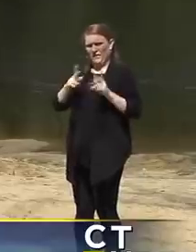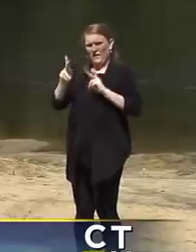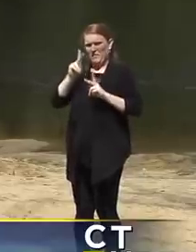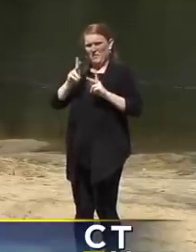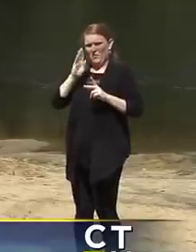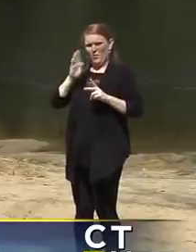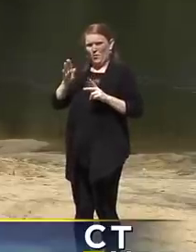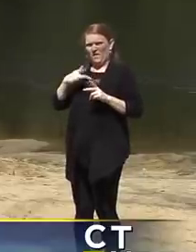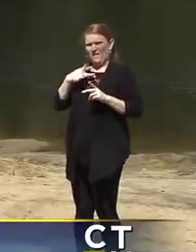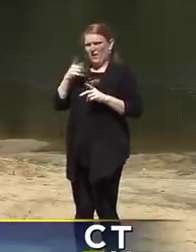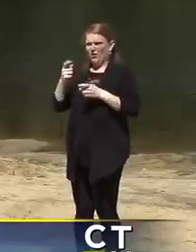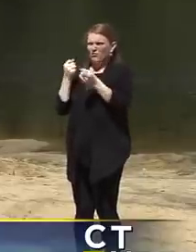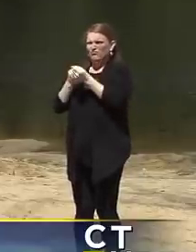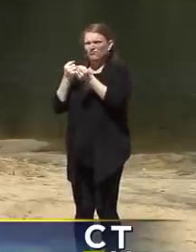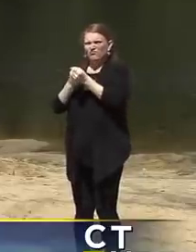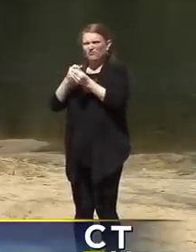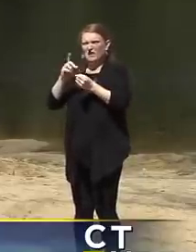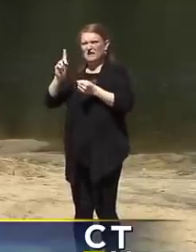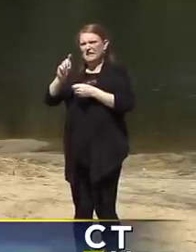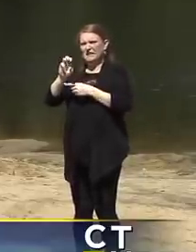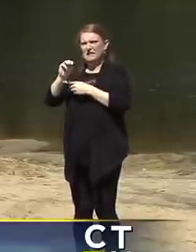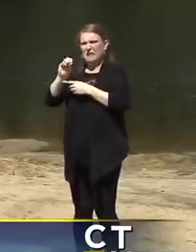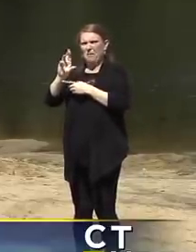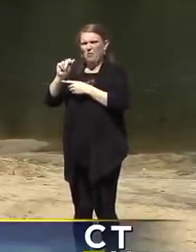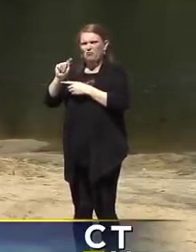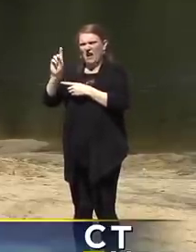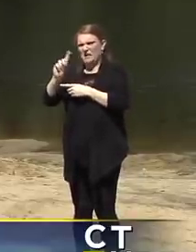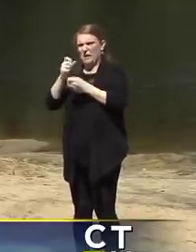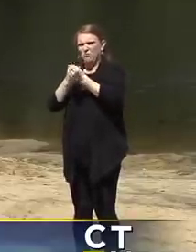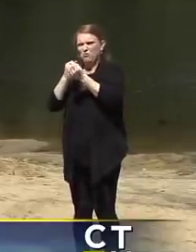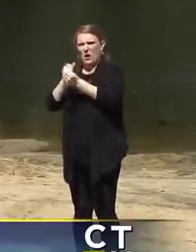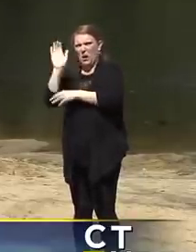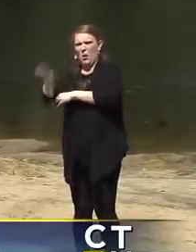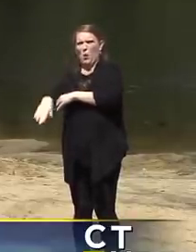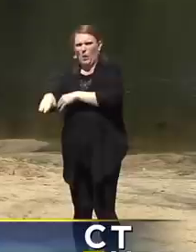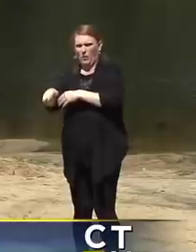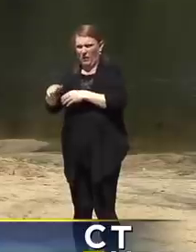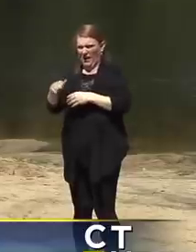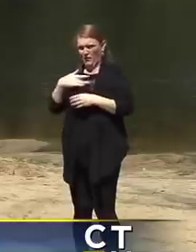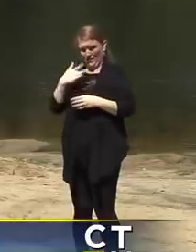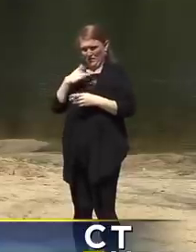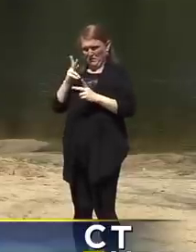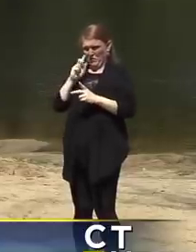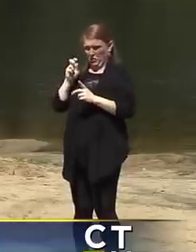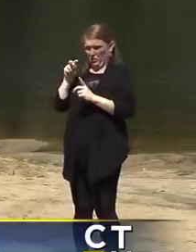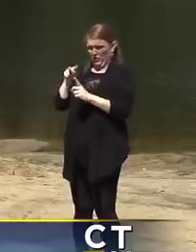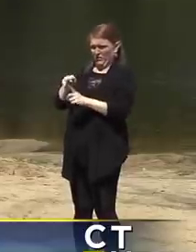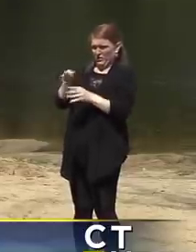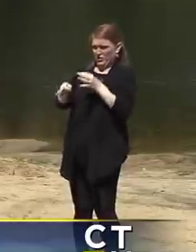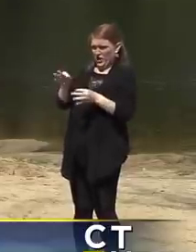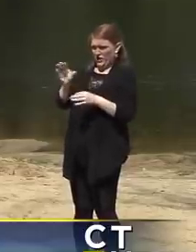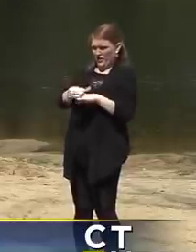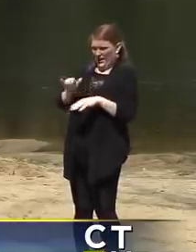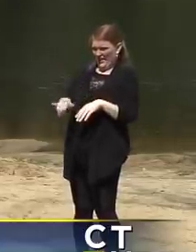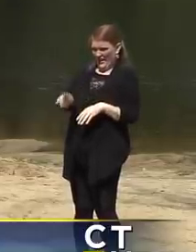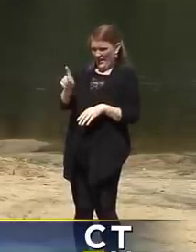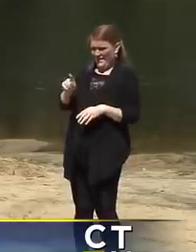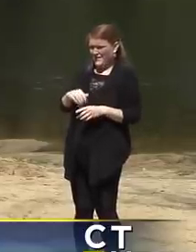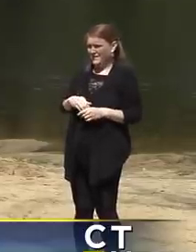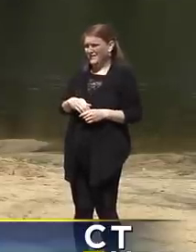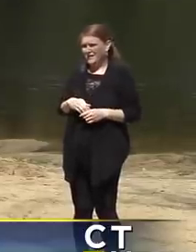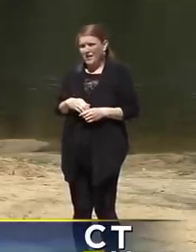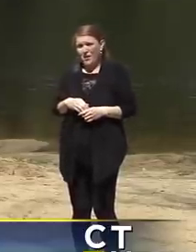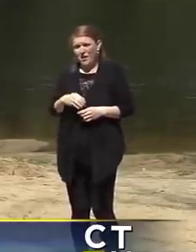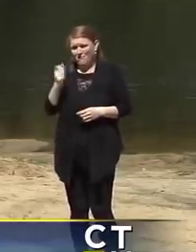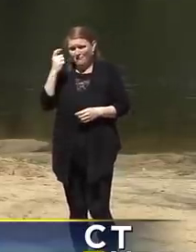Saying that I think it's too early for the casinos to open on June 1st, I think is really based on science. It